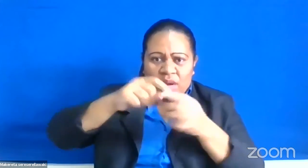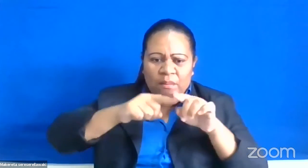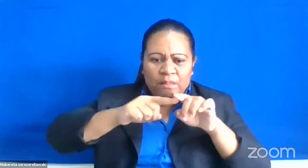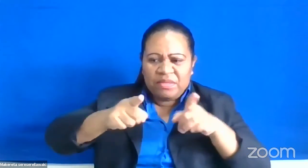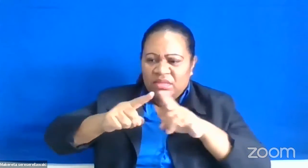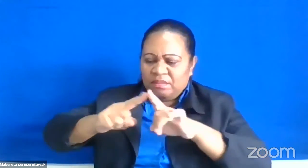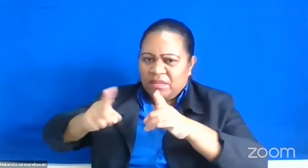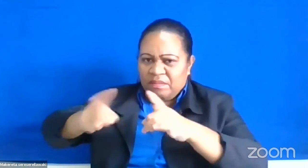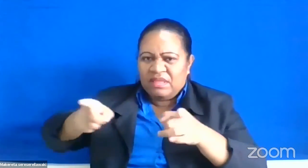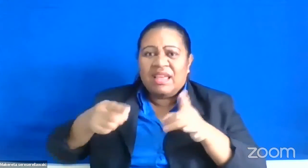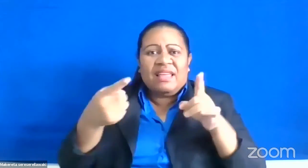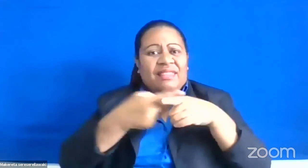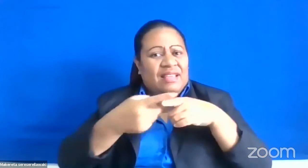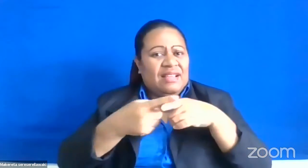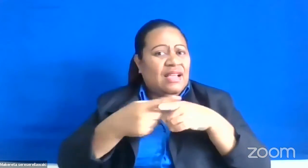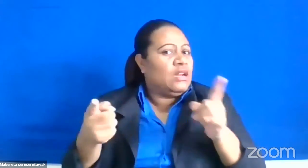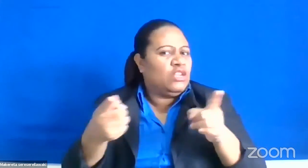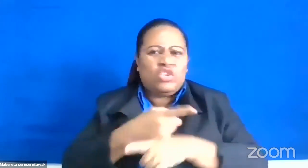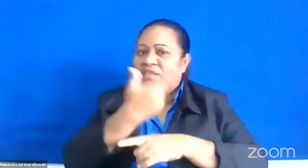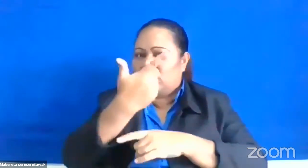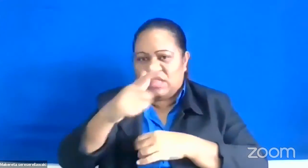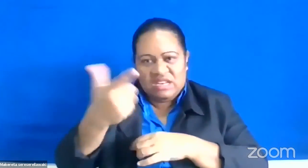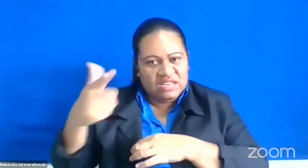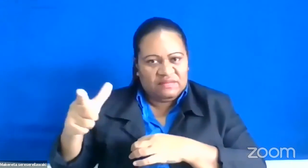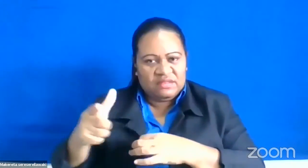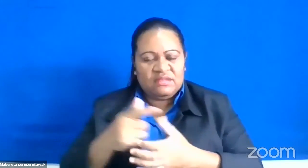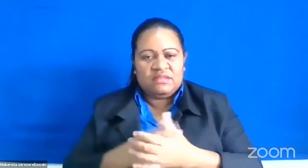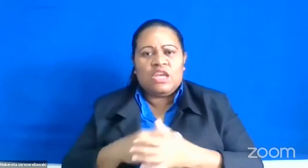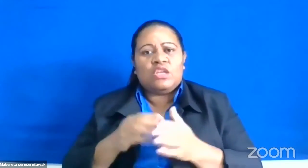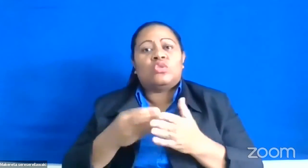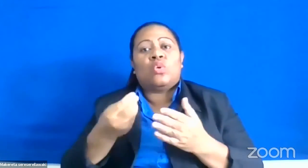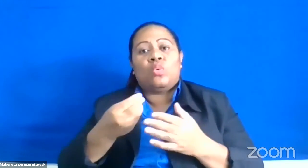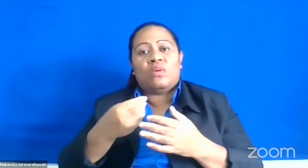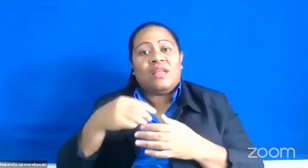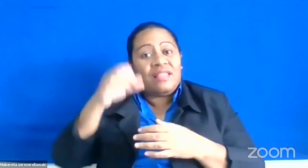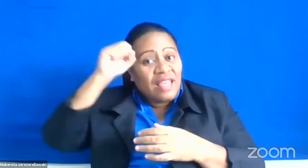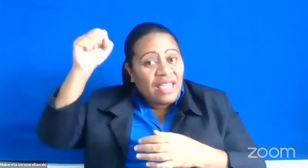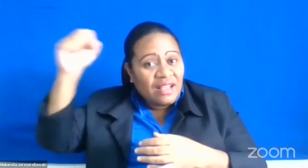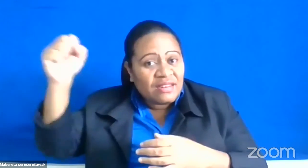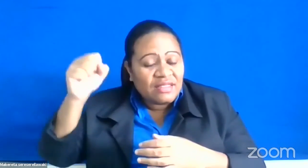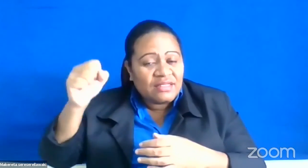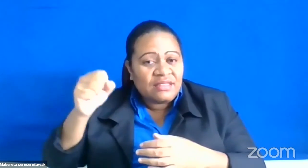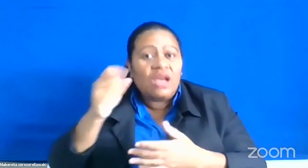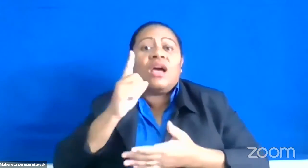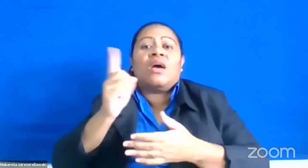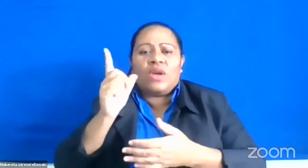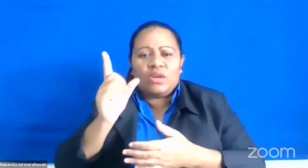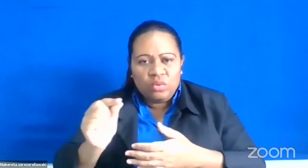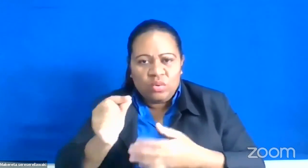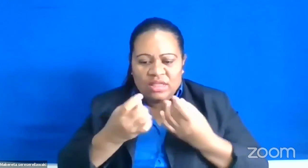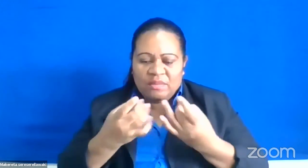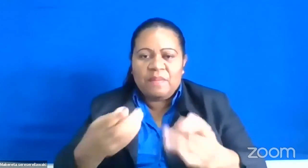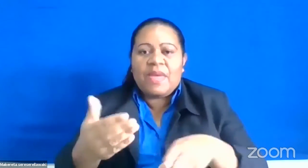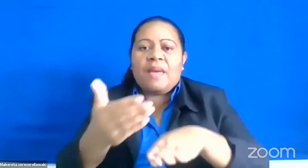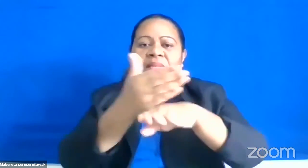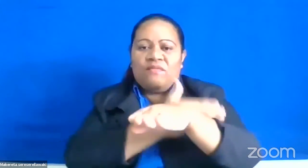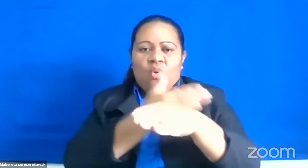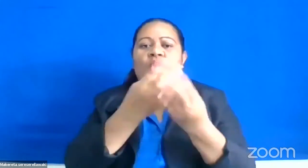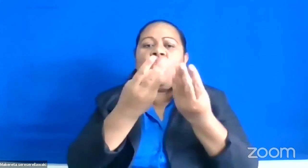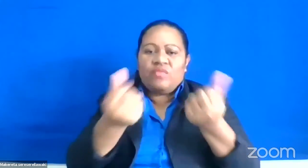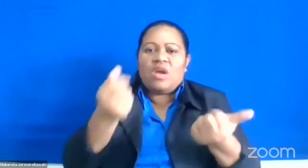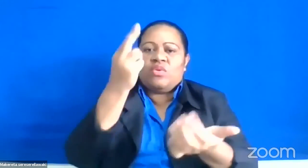in color of the the leaves uh so they prepared uh before the drought and recently there was rain so so